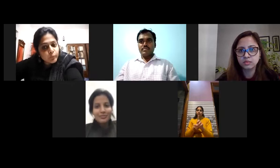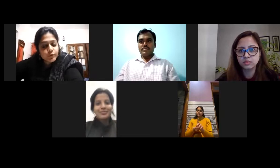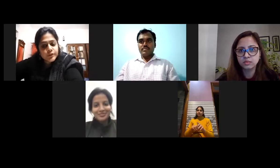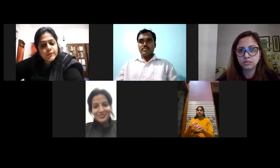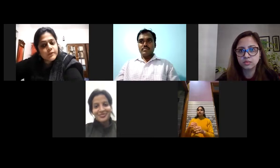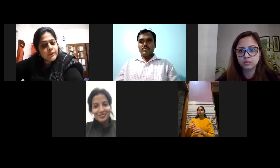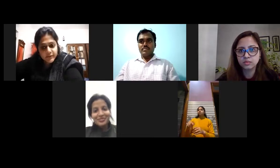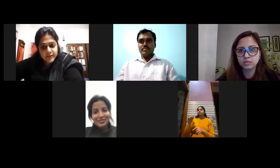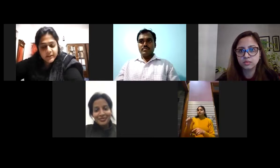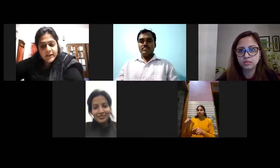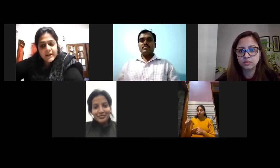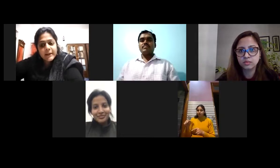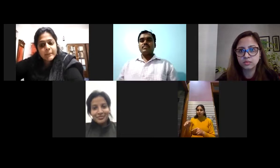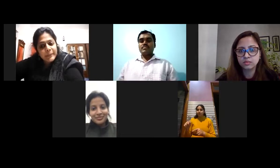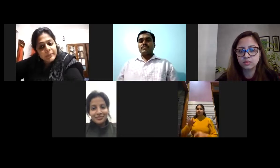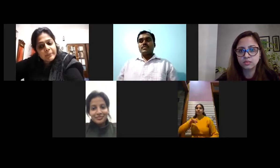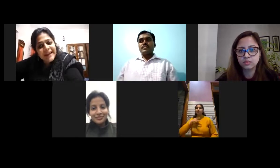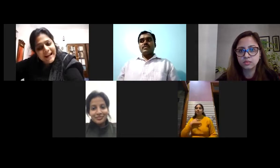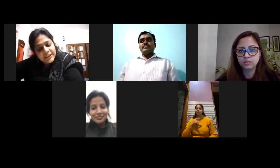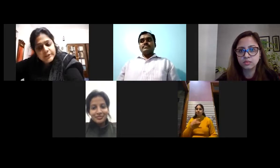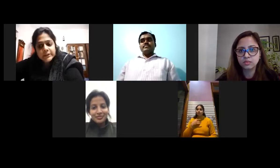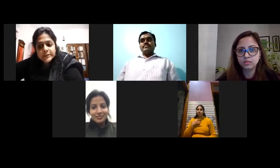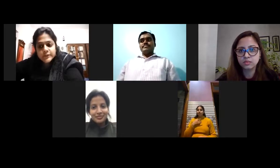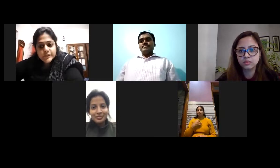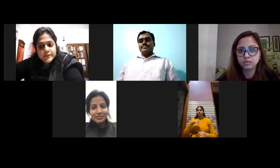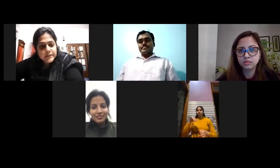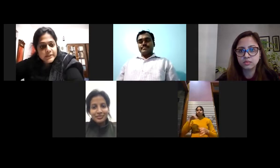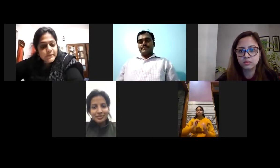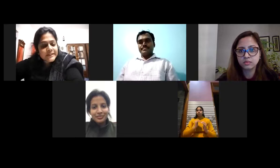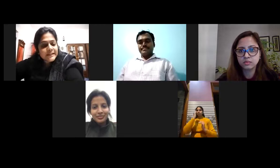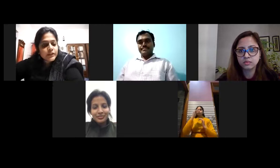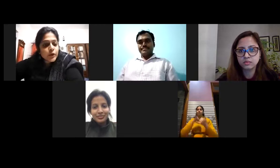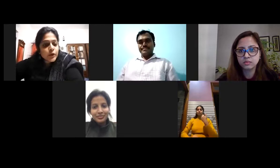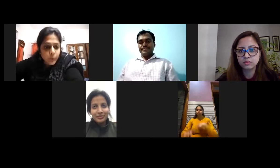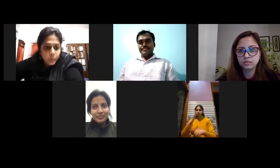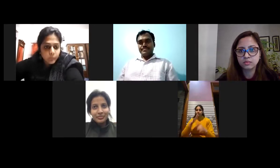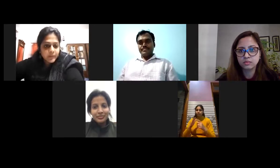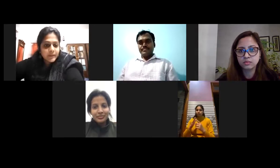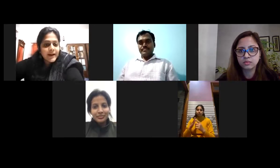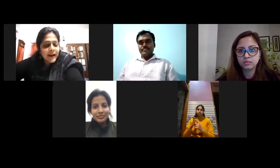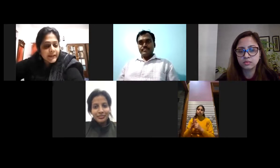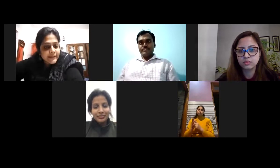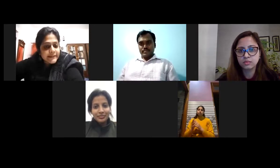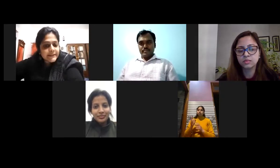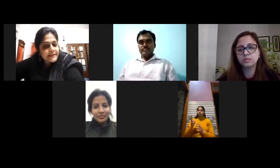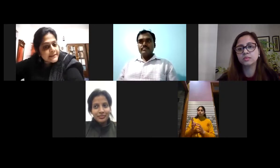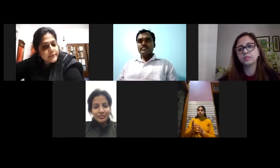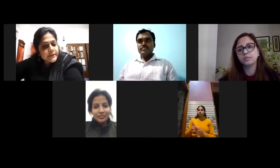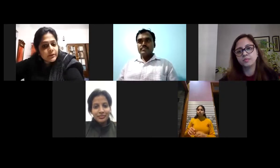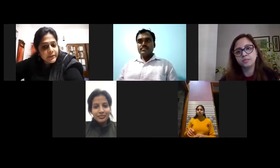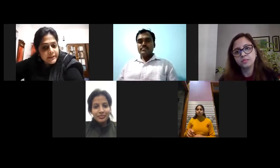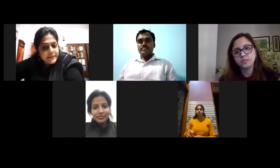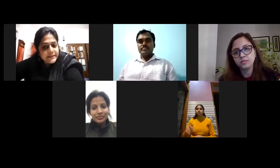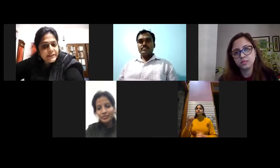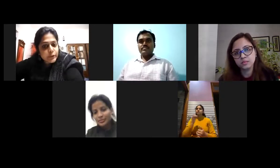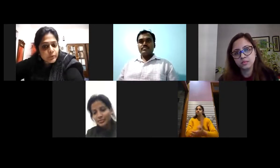and move for treatment to the countryside. But people with actual illnesses or disabilities were seen as not normal, highlighting